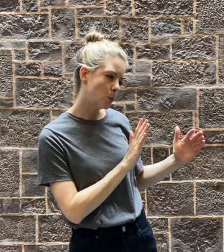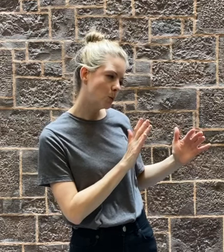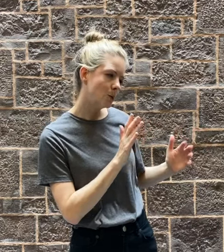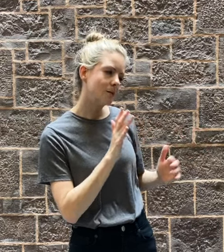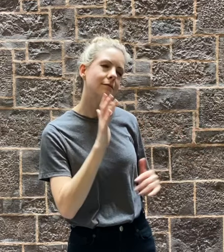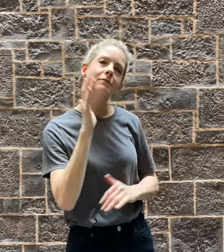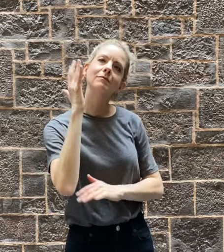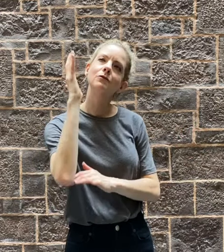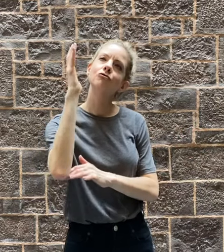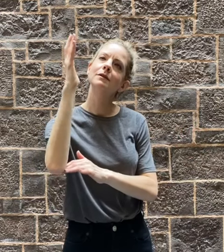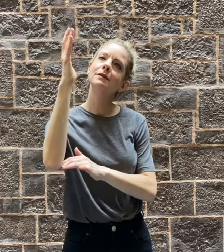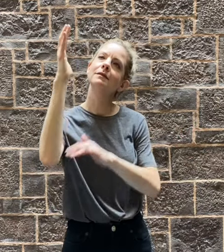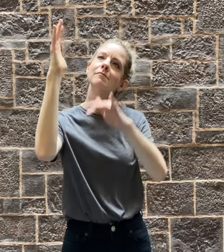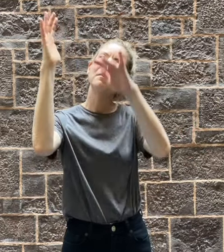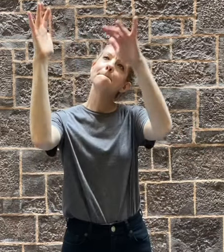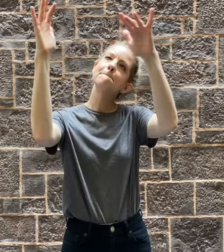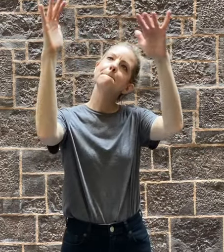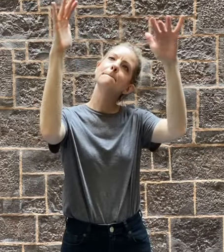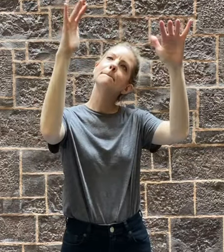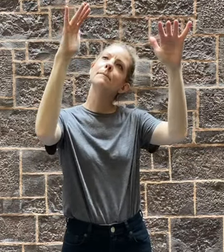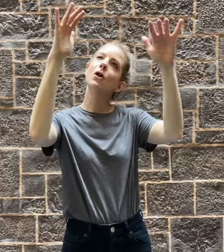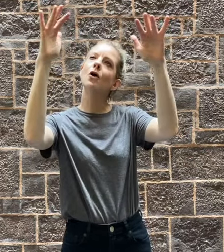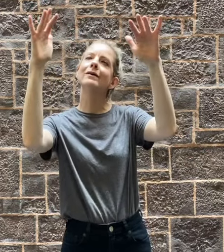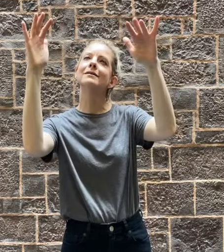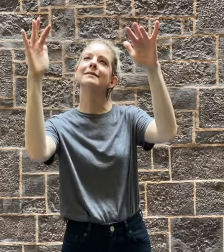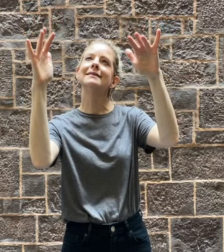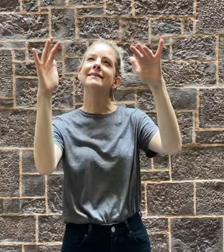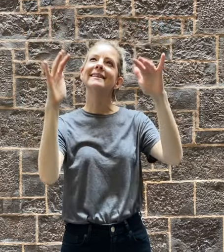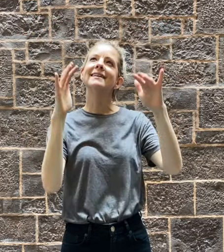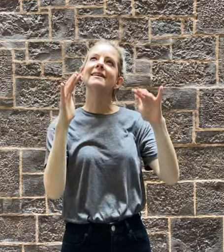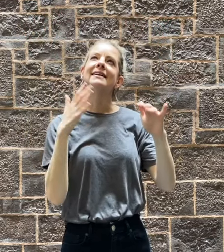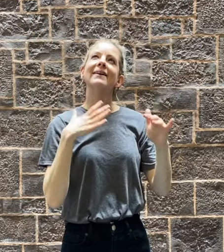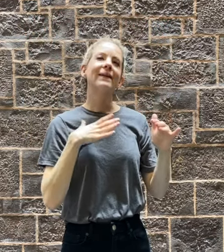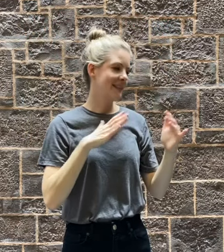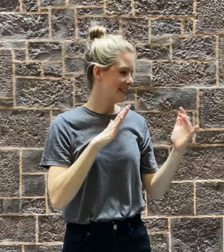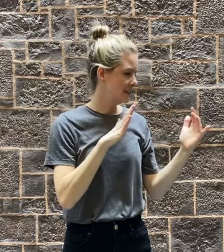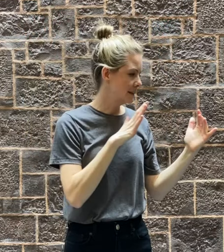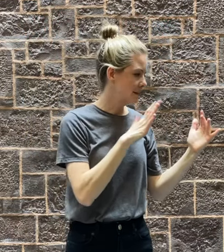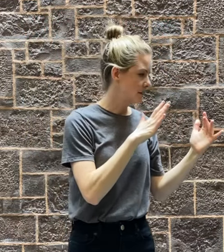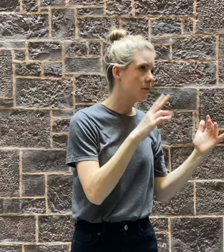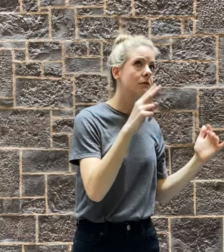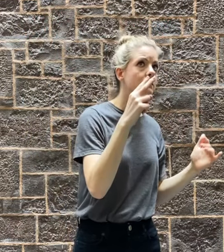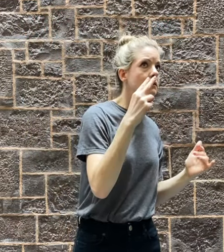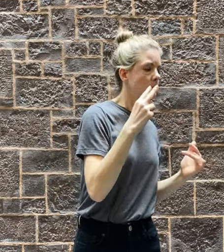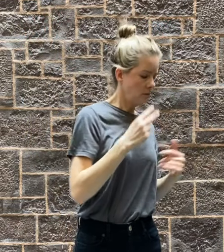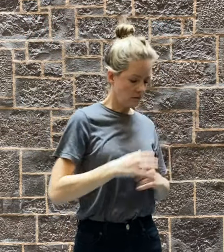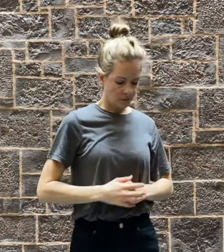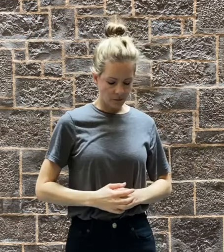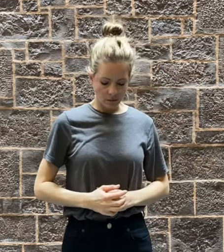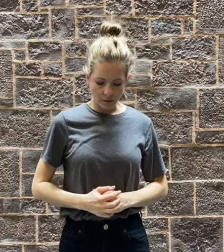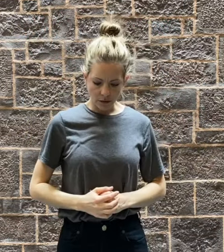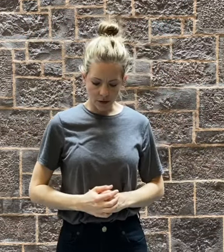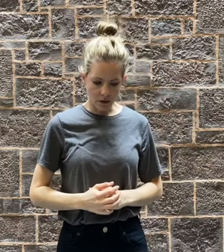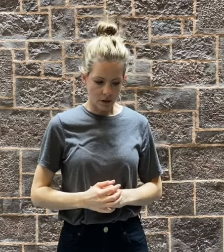Our minds not cooled, thinking only of warm kisses, greedily taken in shadows like hungry